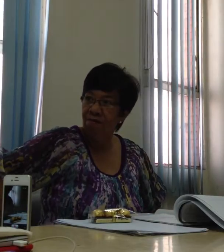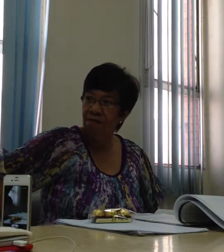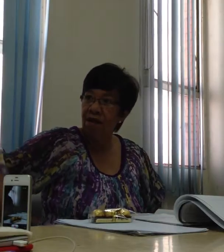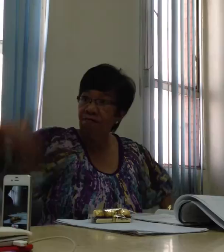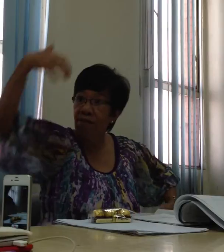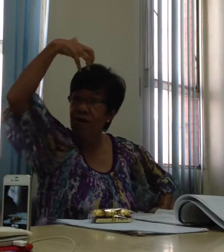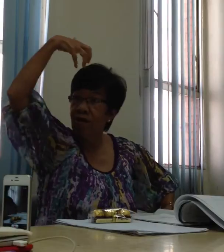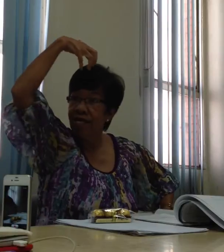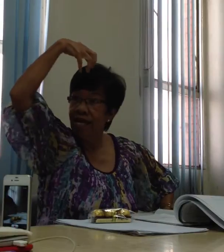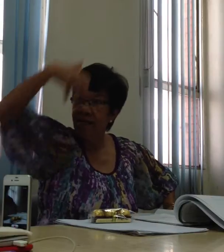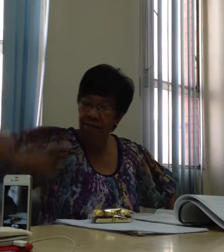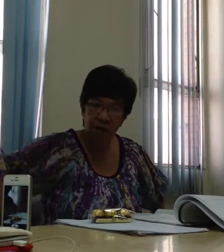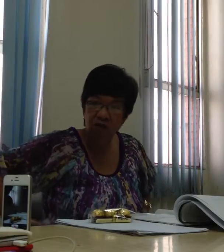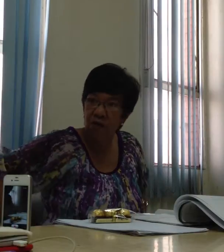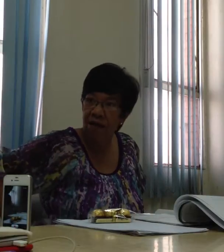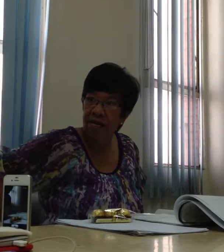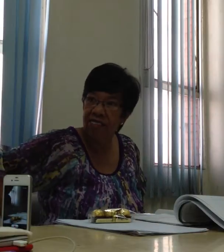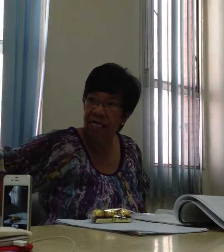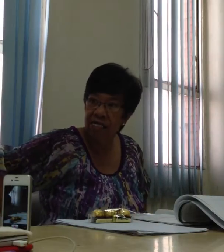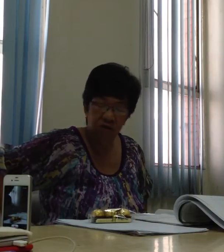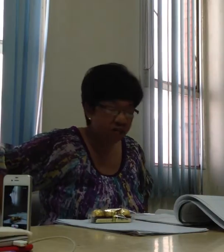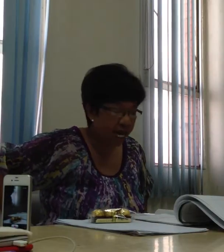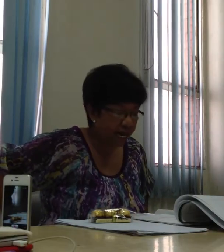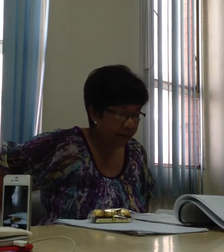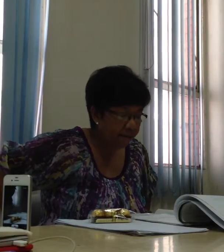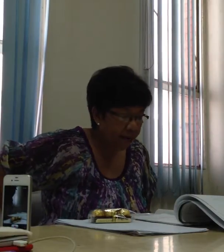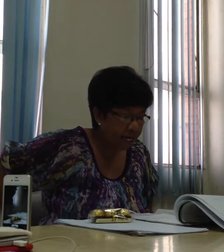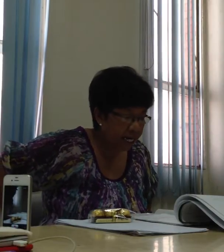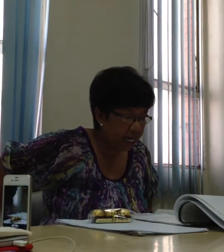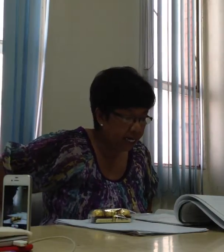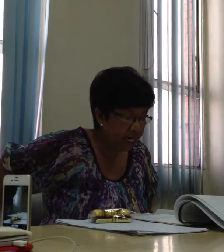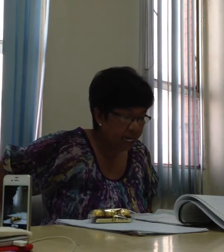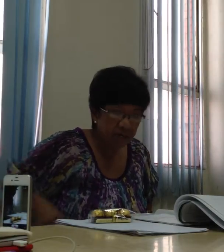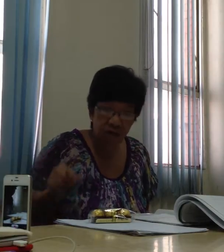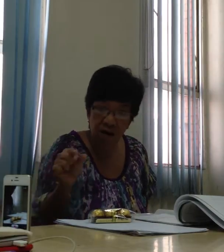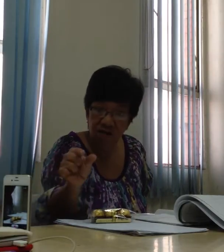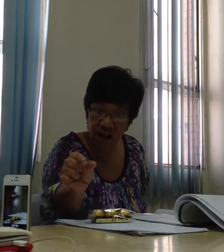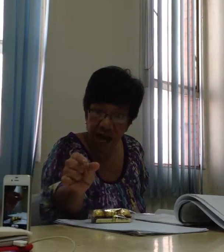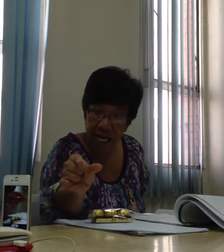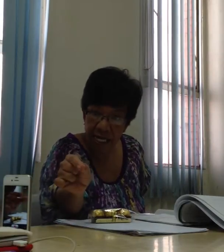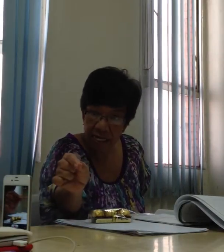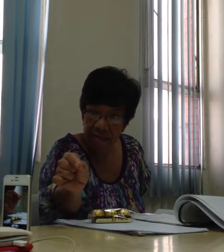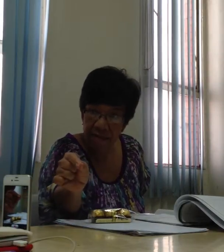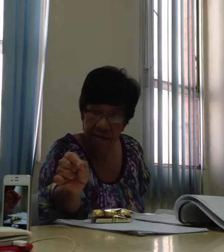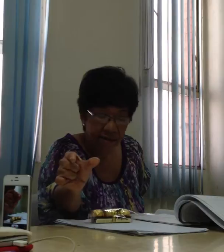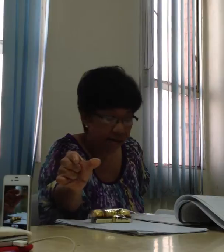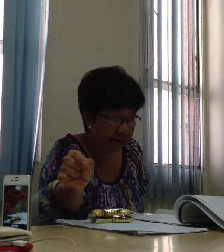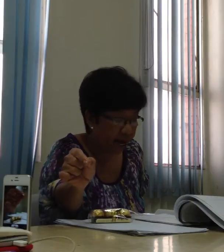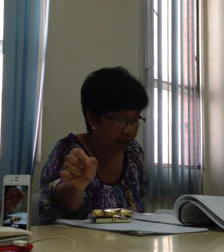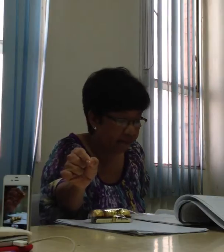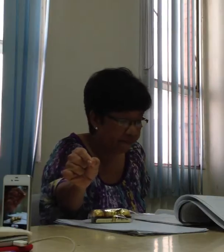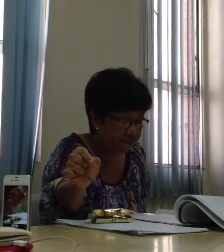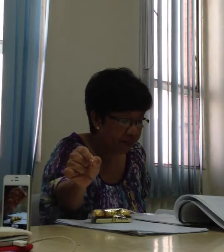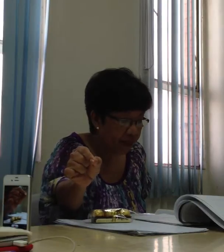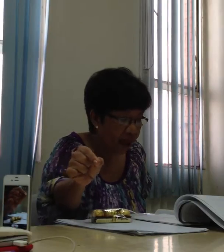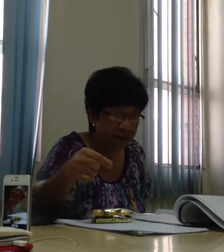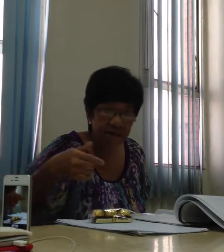Okay. Yeah, Filipino din yan. Pero si Americans, ganito siya. Monkey, ganun na lang. Dragonfly. Yeah. Pwede ko hulin. And then